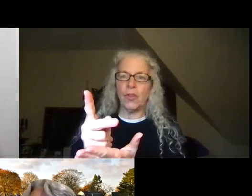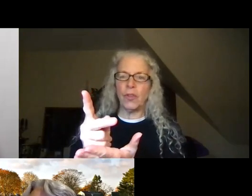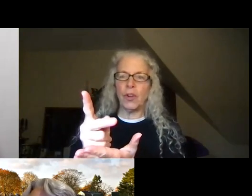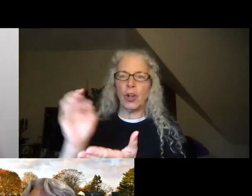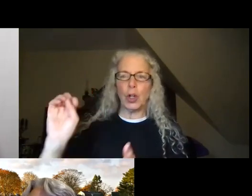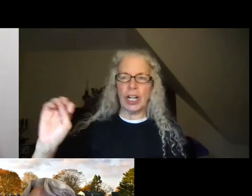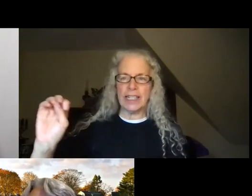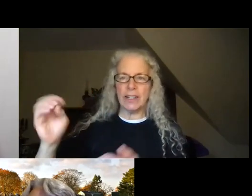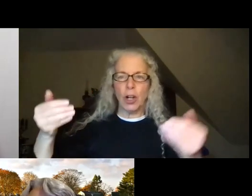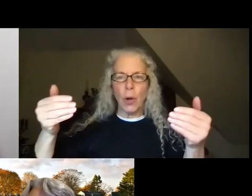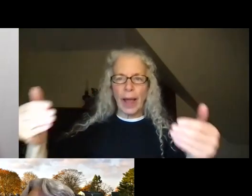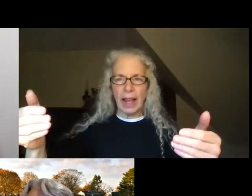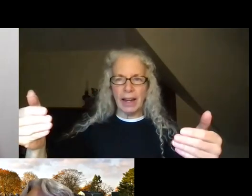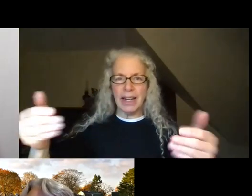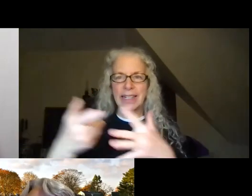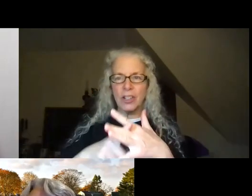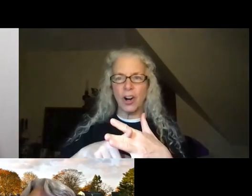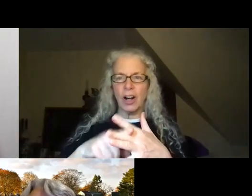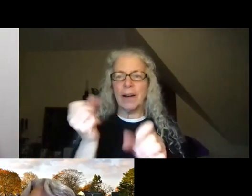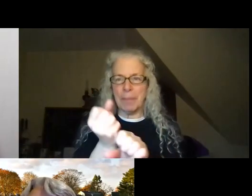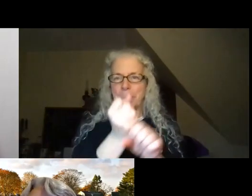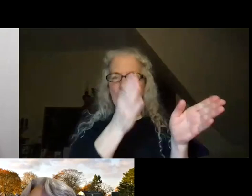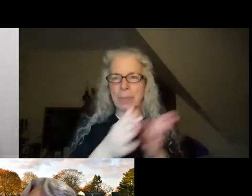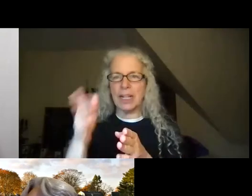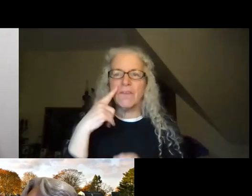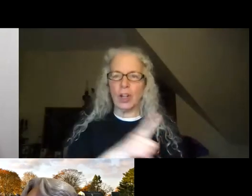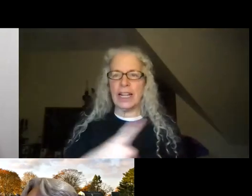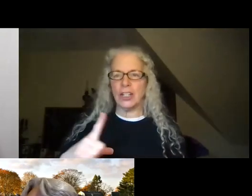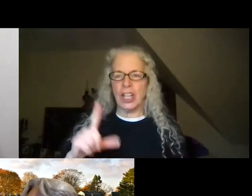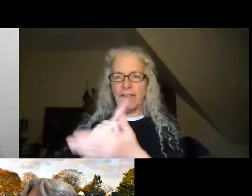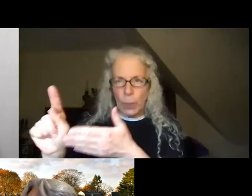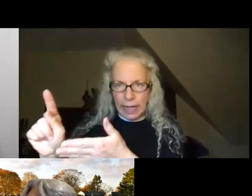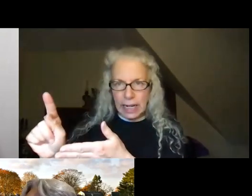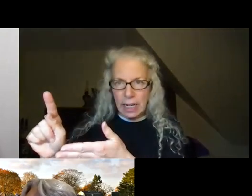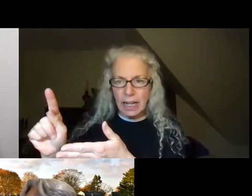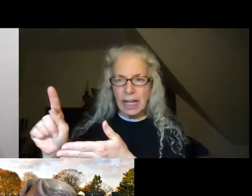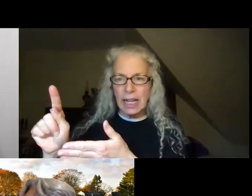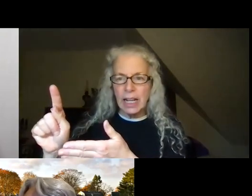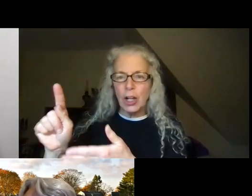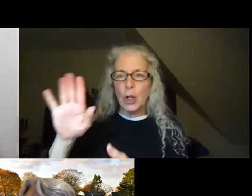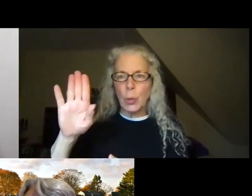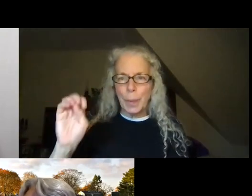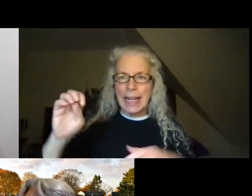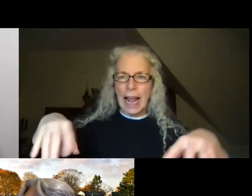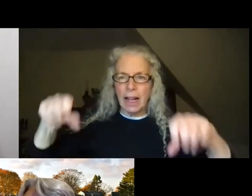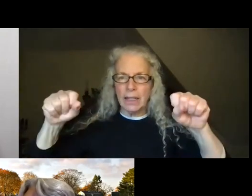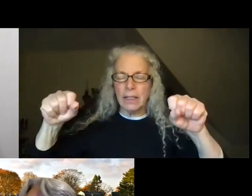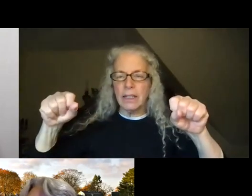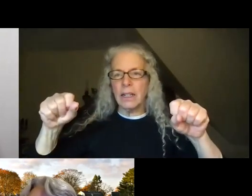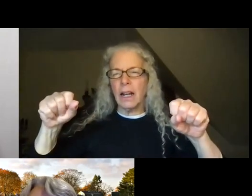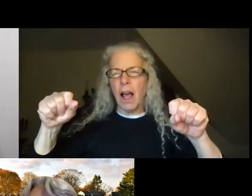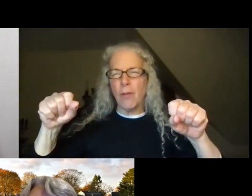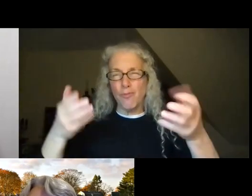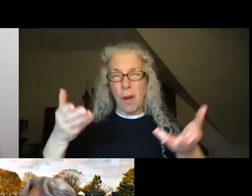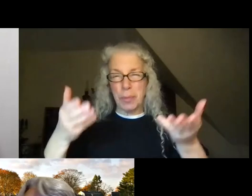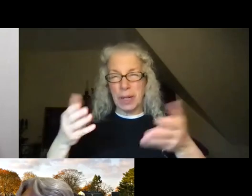Ernest go ahead and start making plans for a legislative week to be held probably